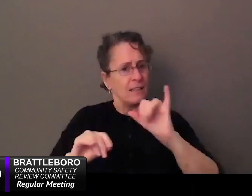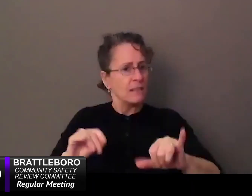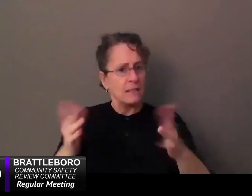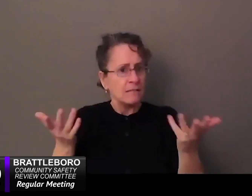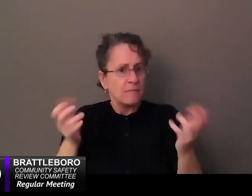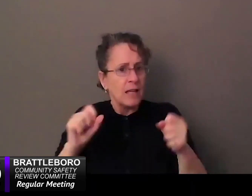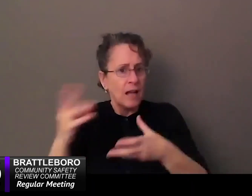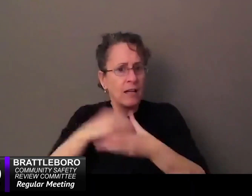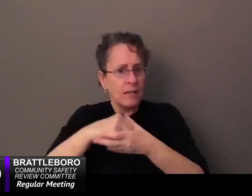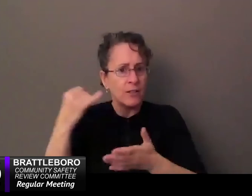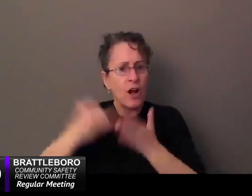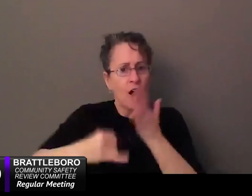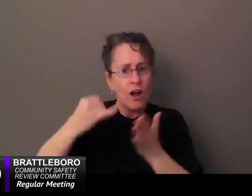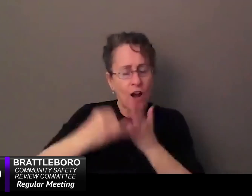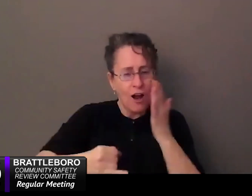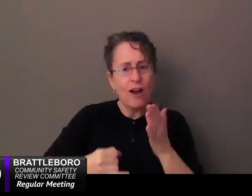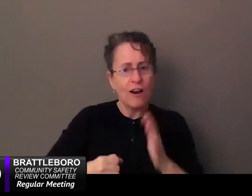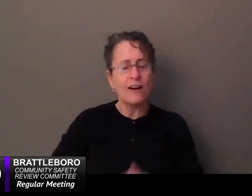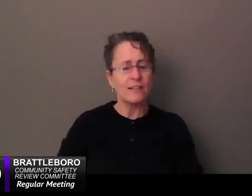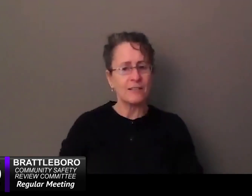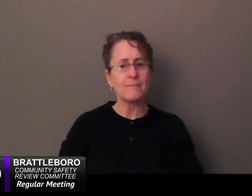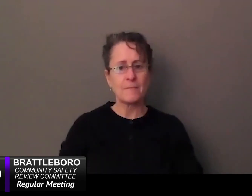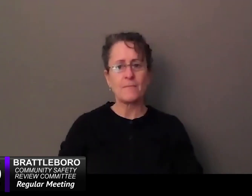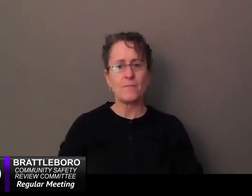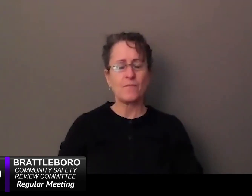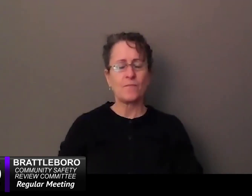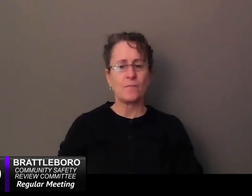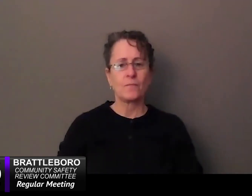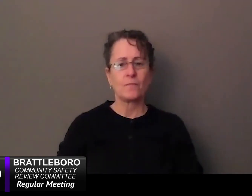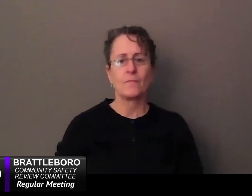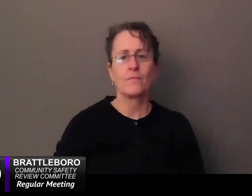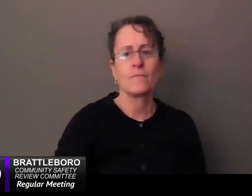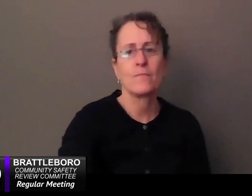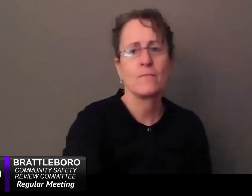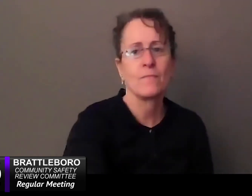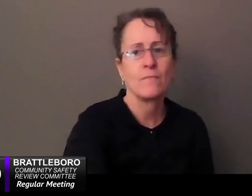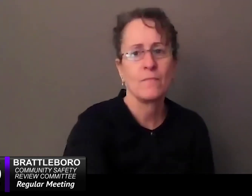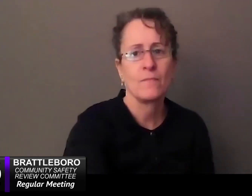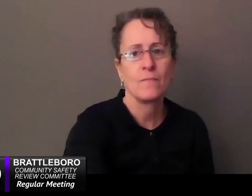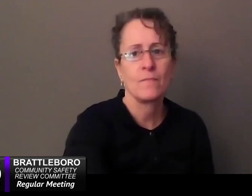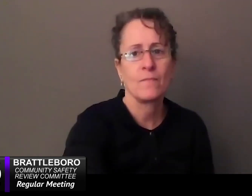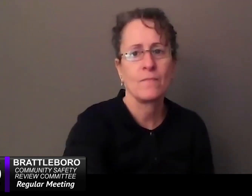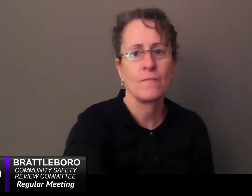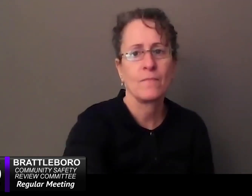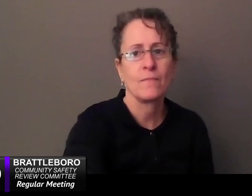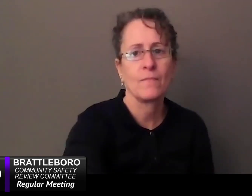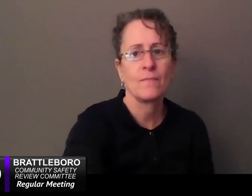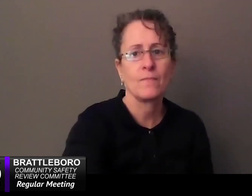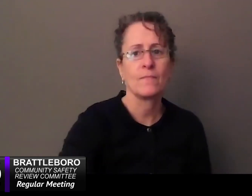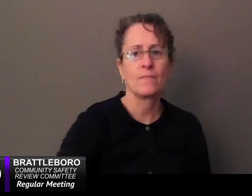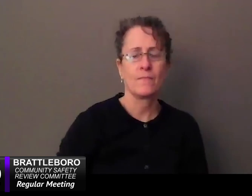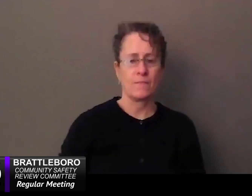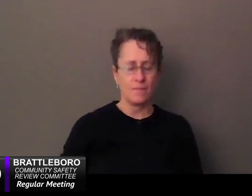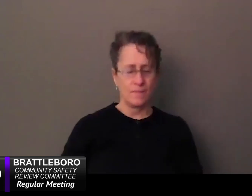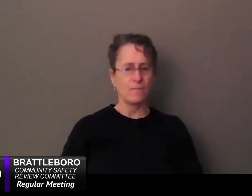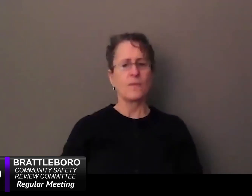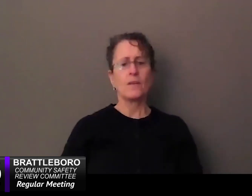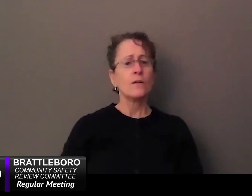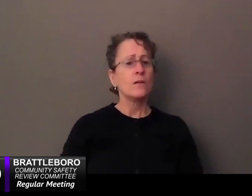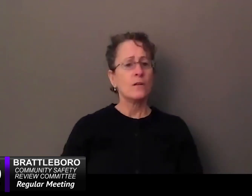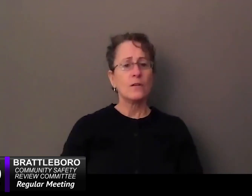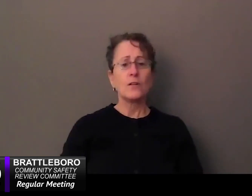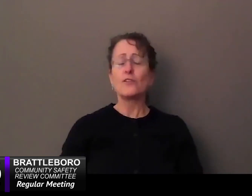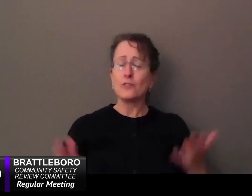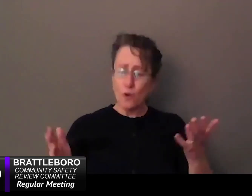that there's a range of spaces where if someone feels safe enough to share publicly, that there's also a range of styles